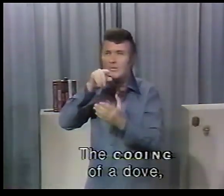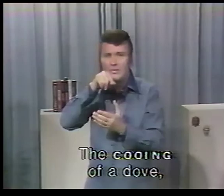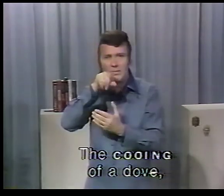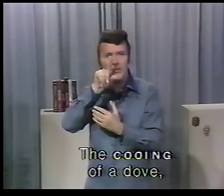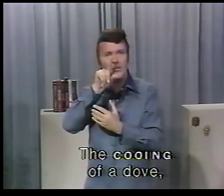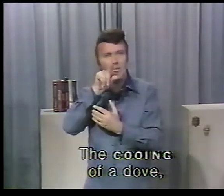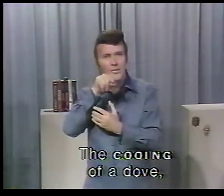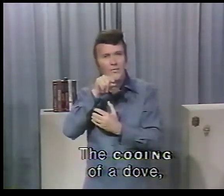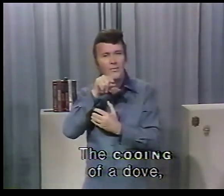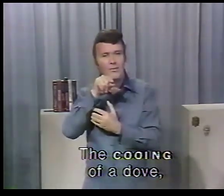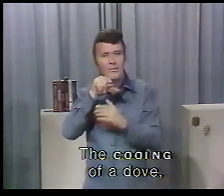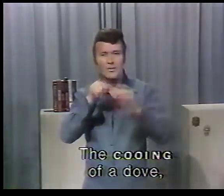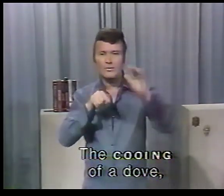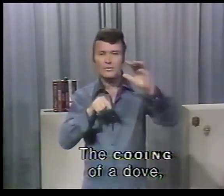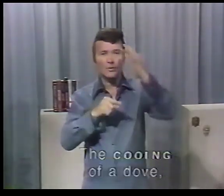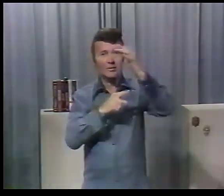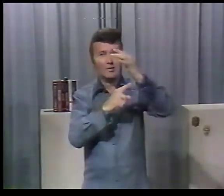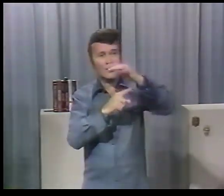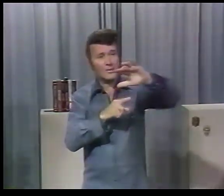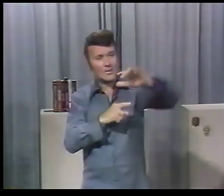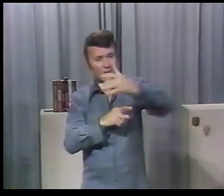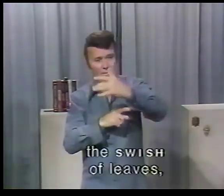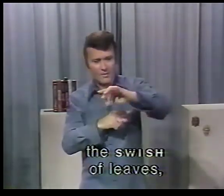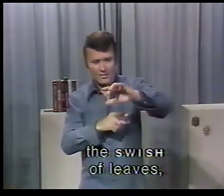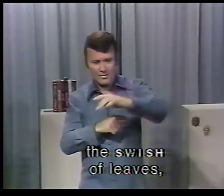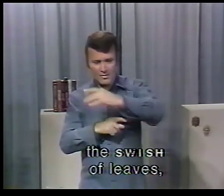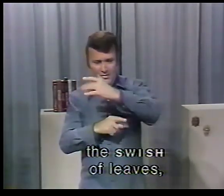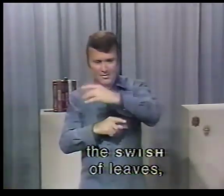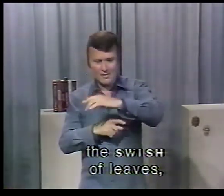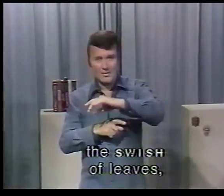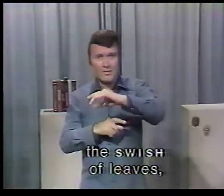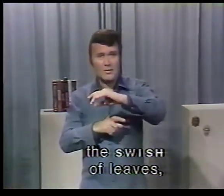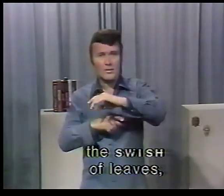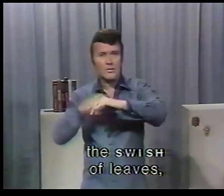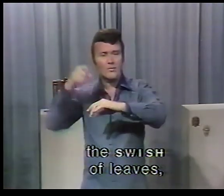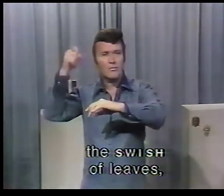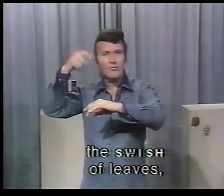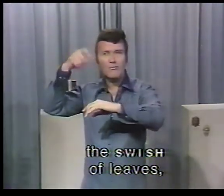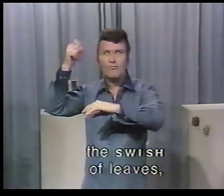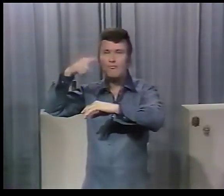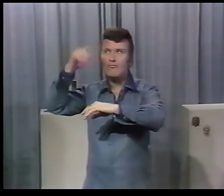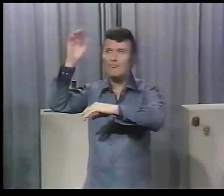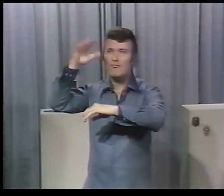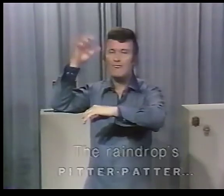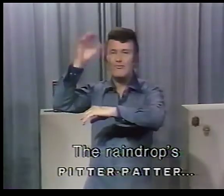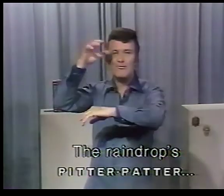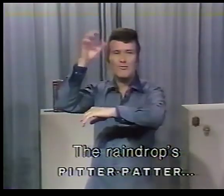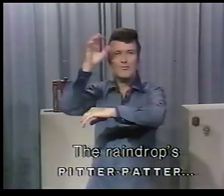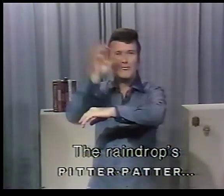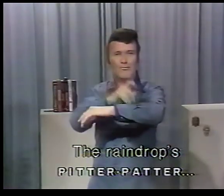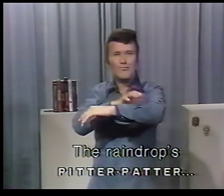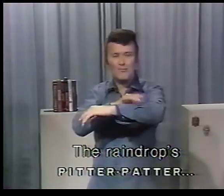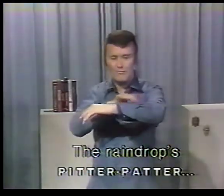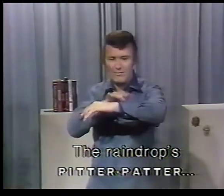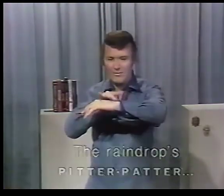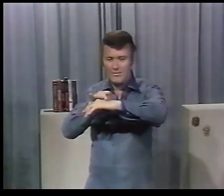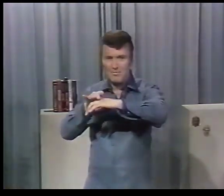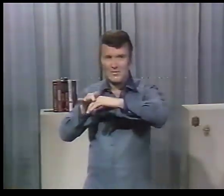the cooing of a dove, the swish of leaves, the raindrops